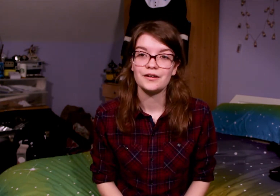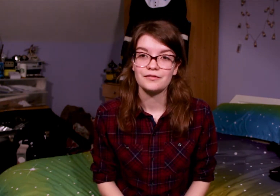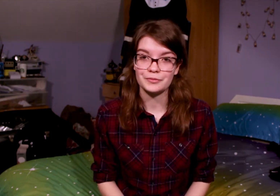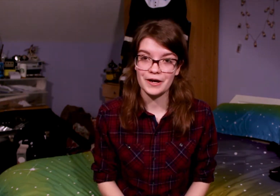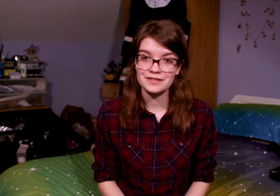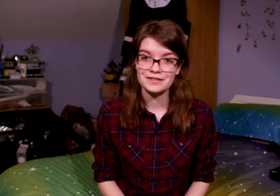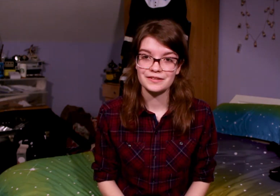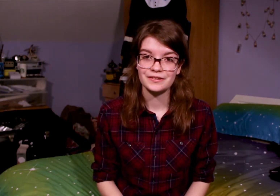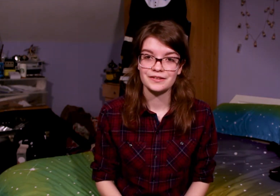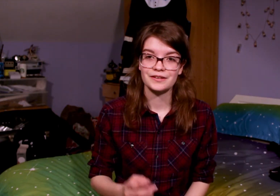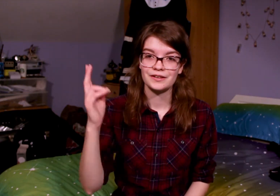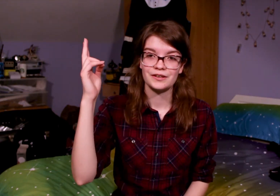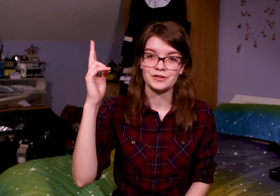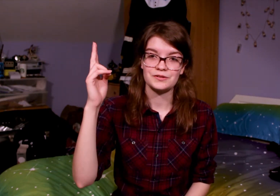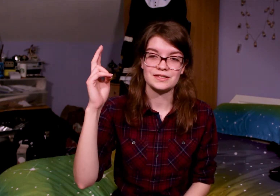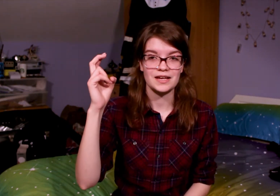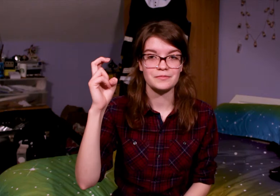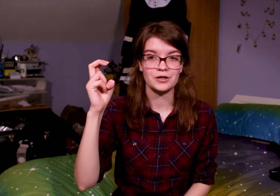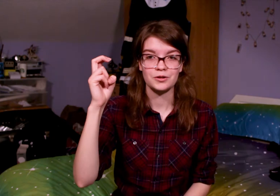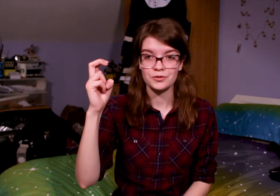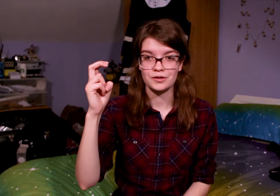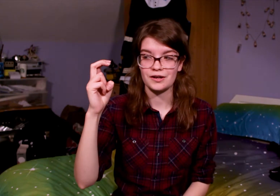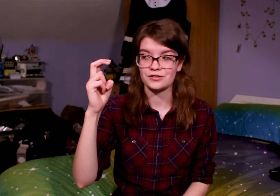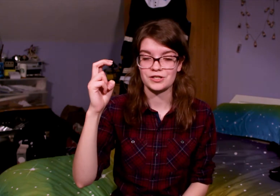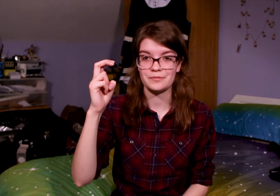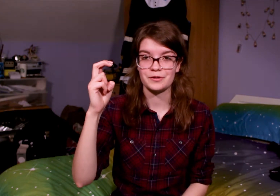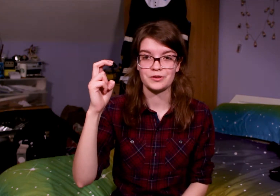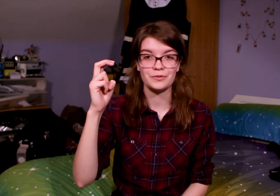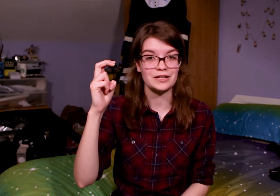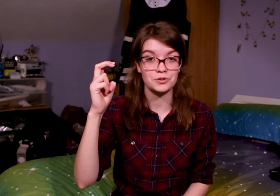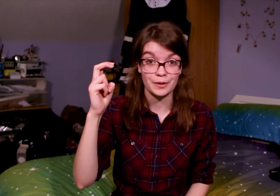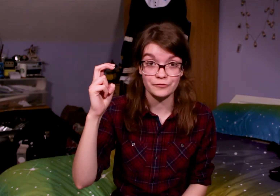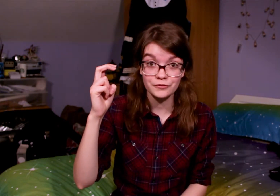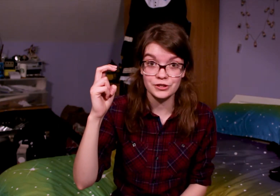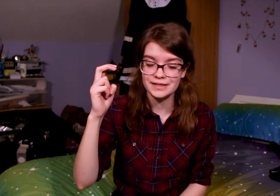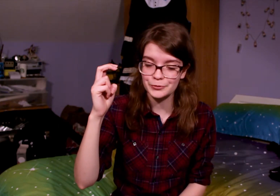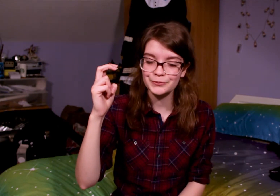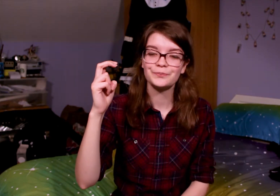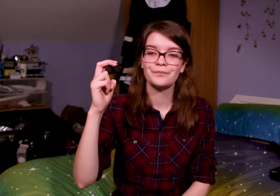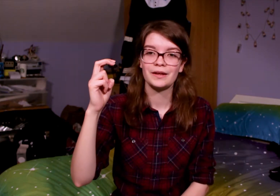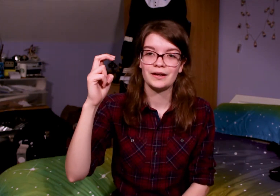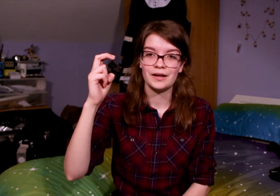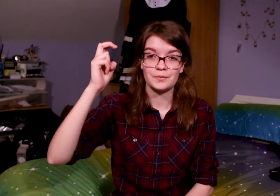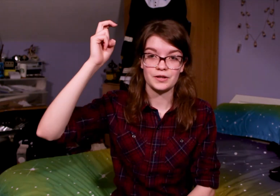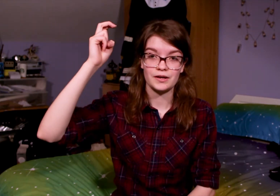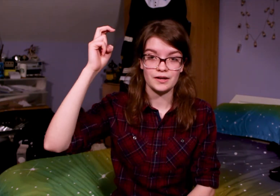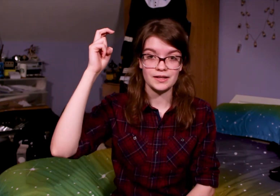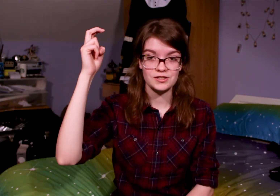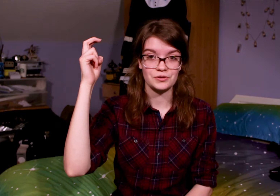For bus, use the same claw shape that we talked about before for transport and put it next to your